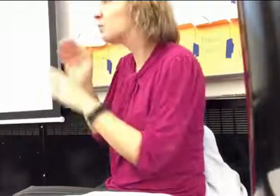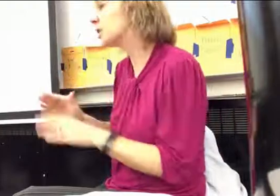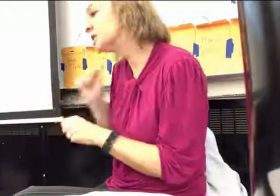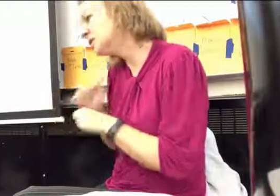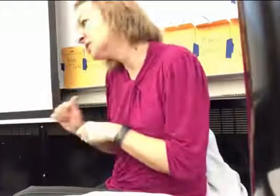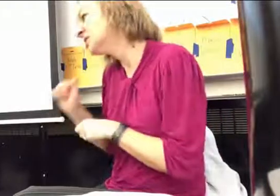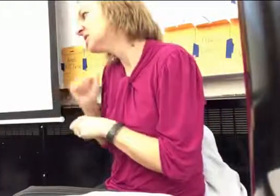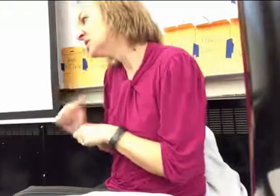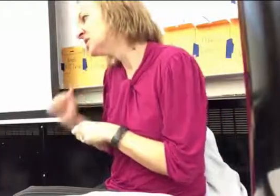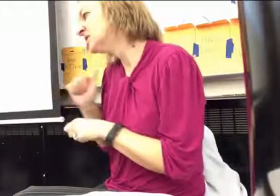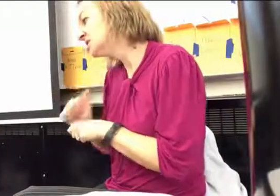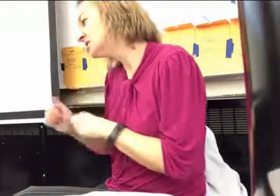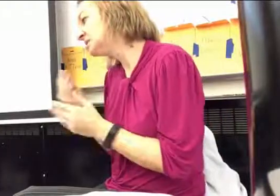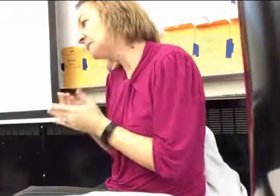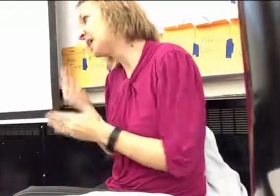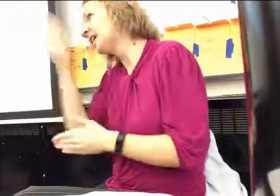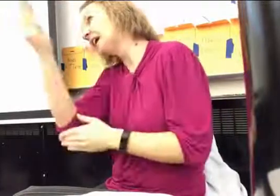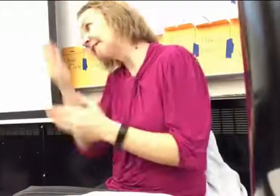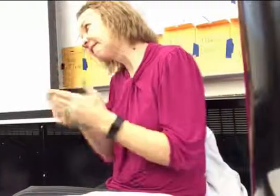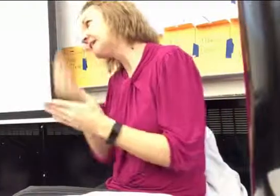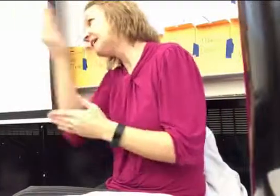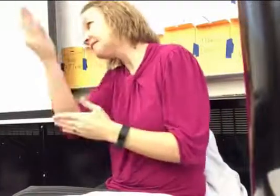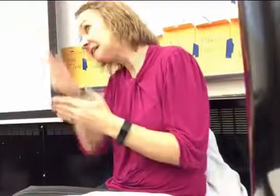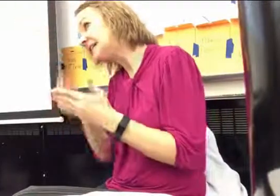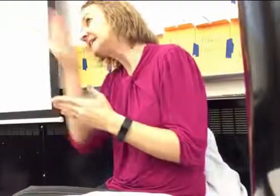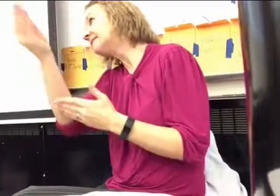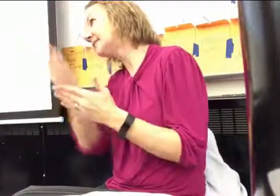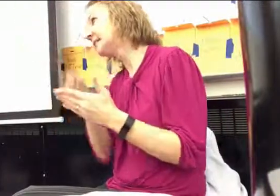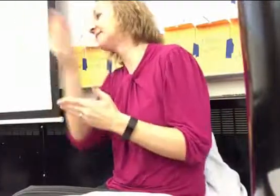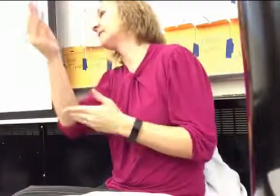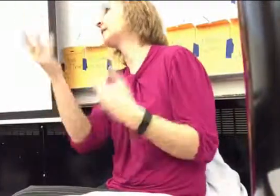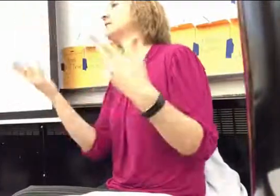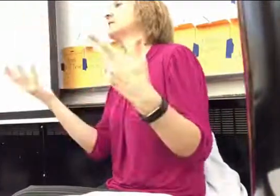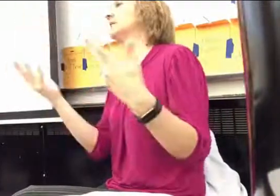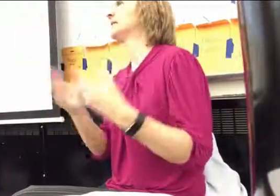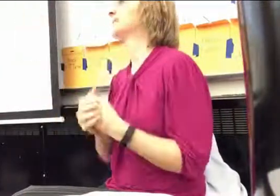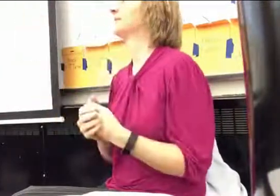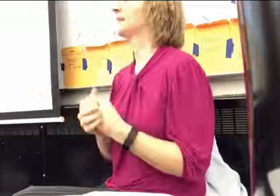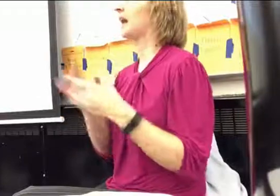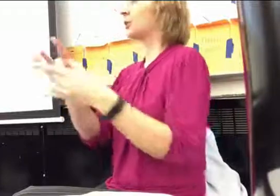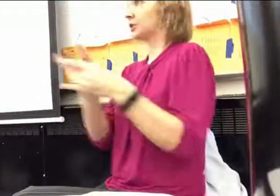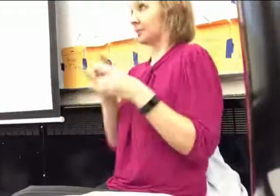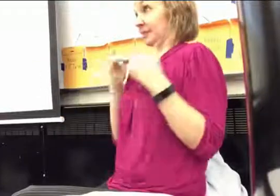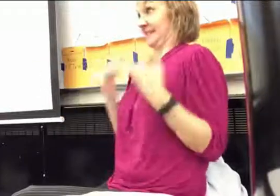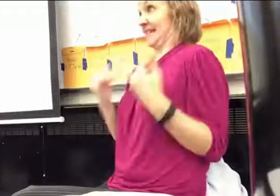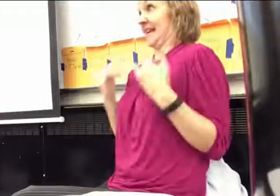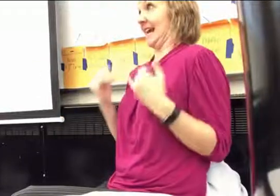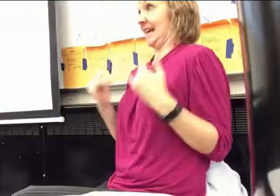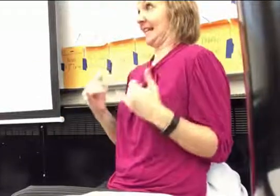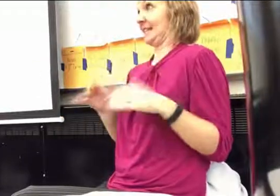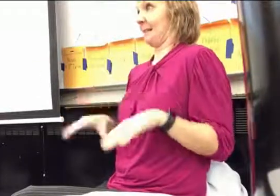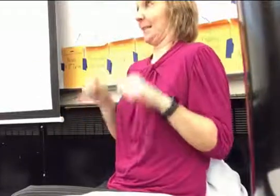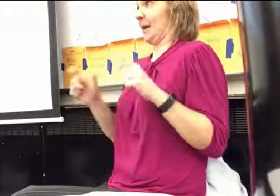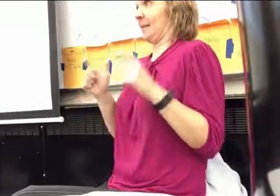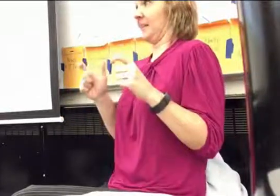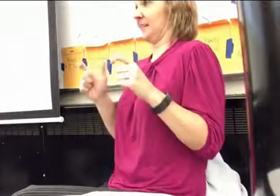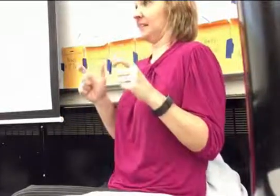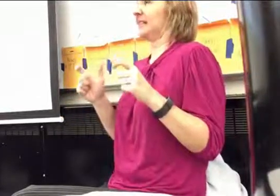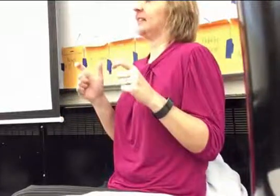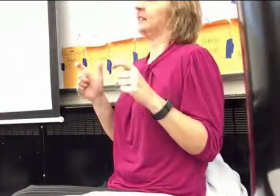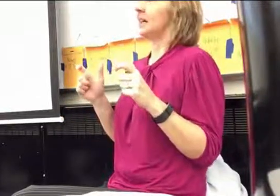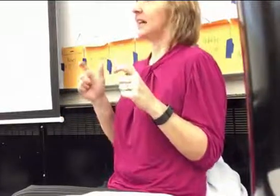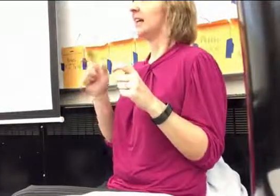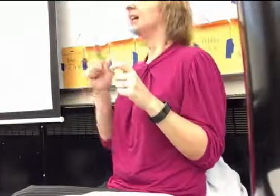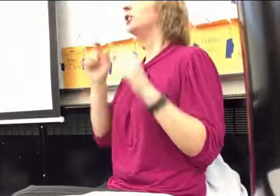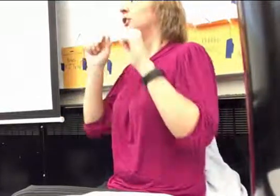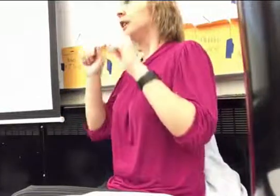hard, giving money to the big, fat industrialists. Now, in terms of today's word with monopolies, there is a point where it is